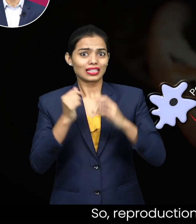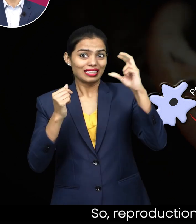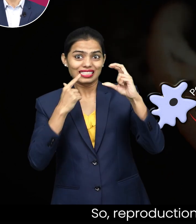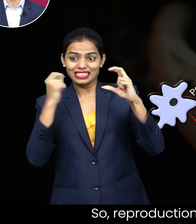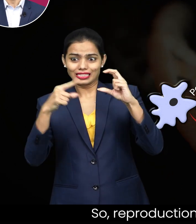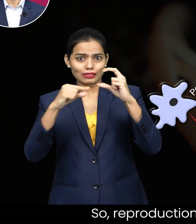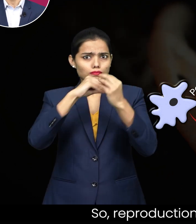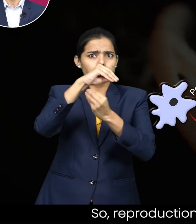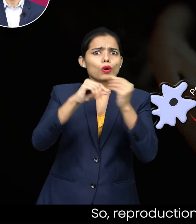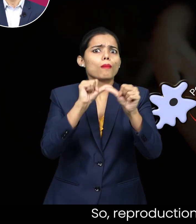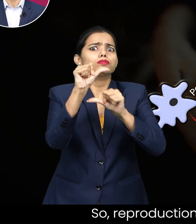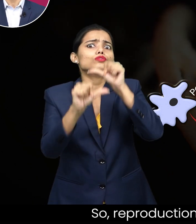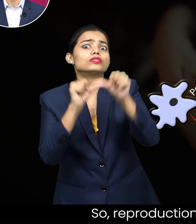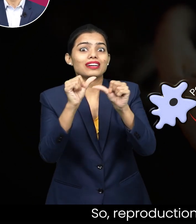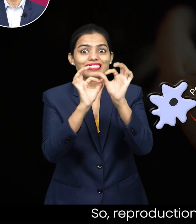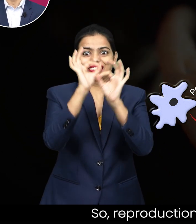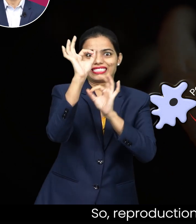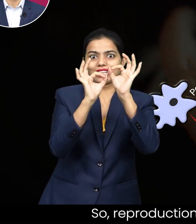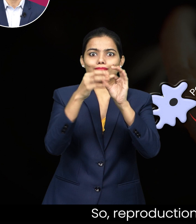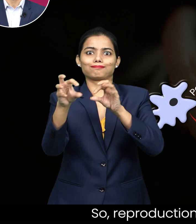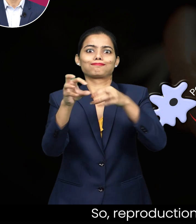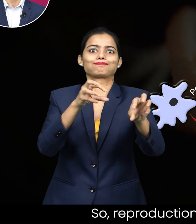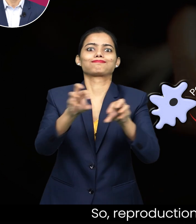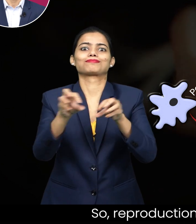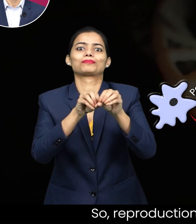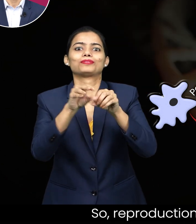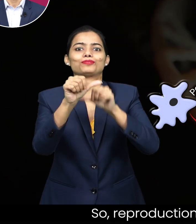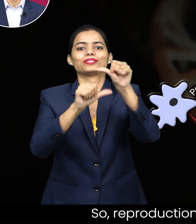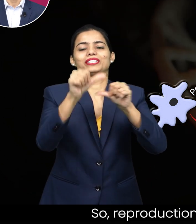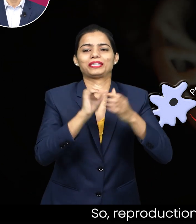So, reproduction is a process of cell division.